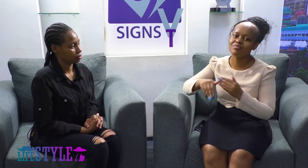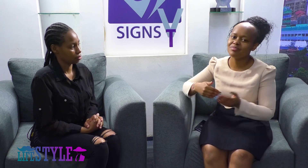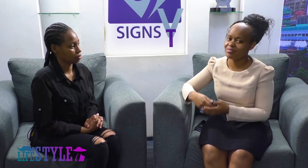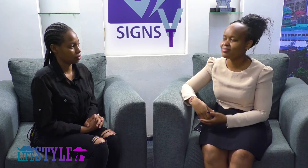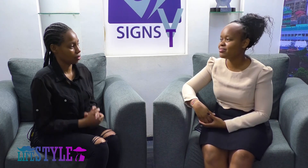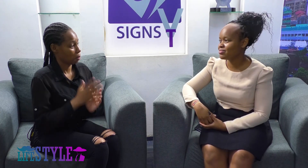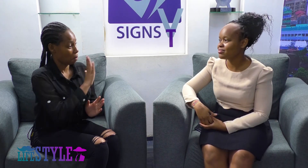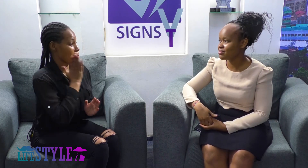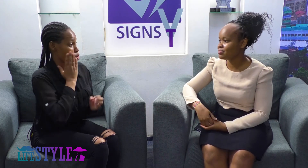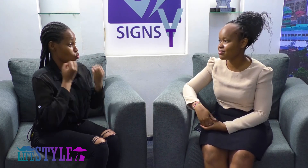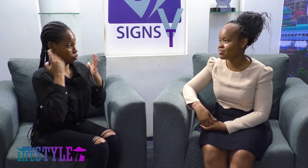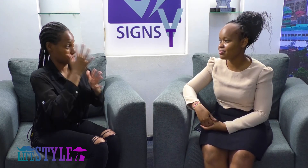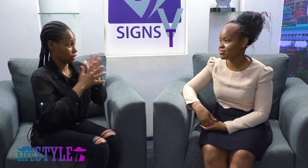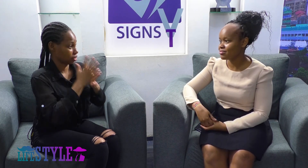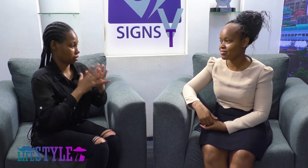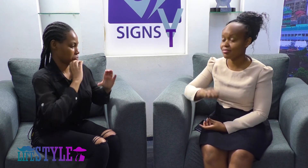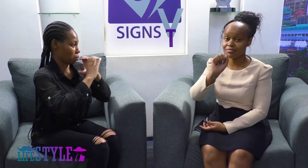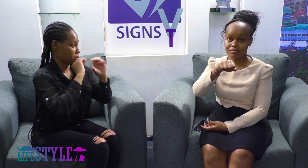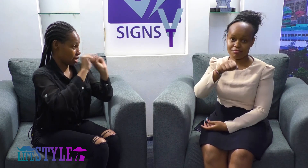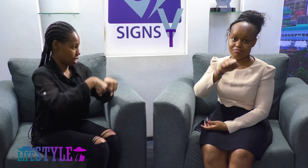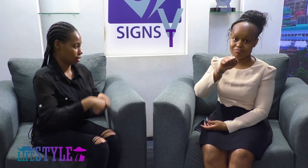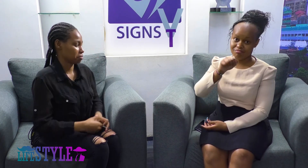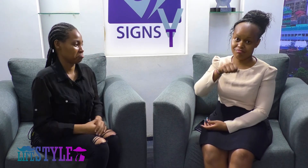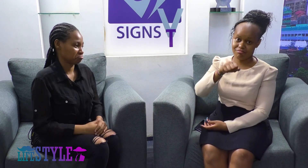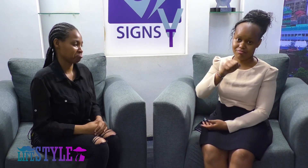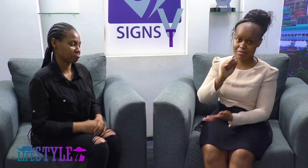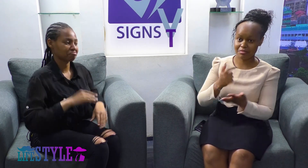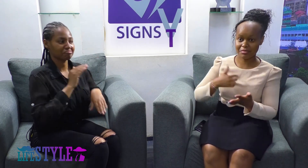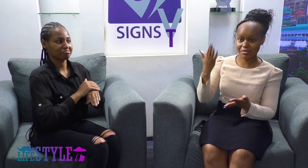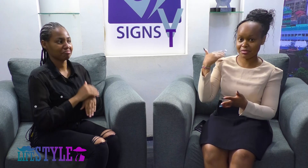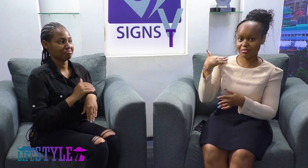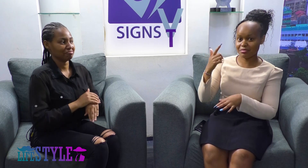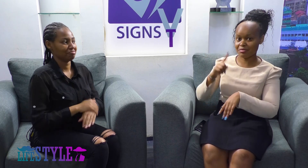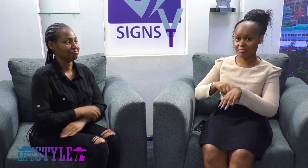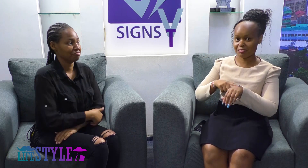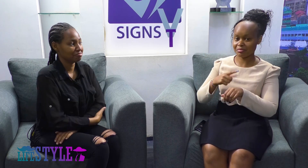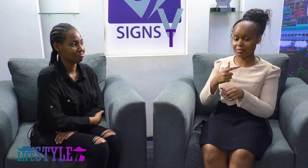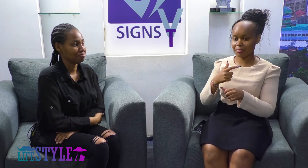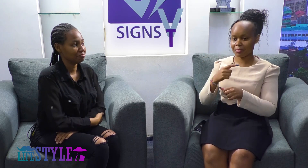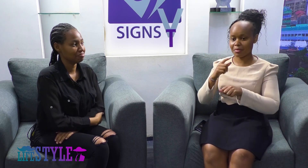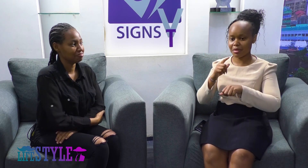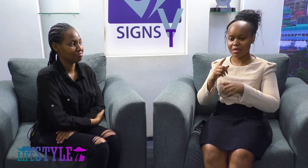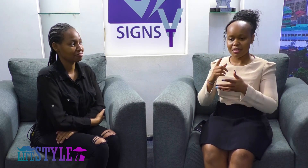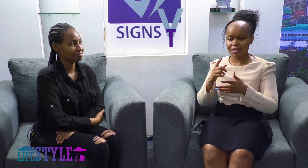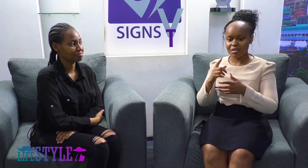that it is God's own doing. So your mom knows sign language and you communicate comfortably?